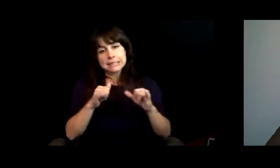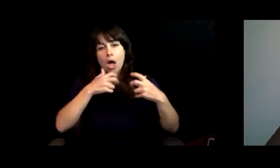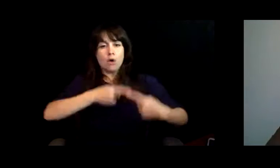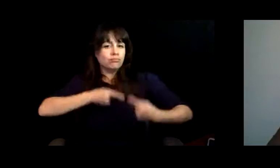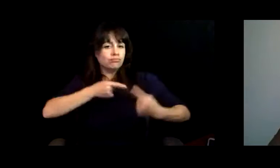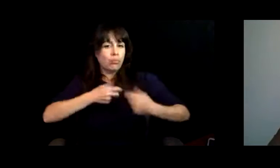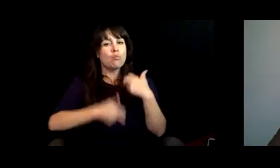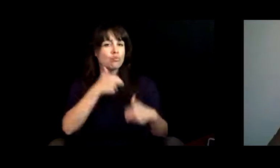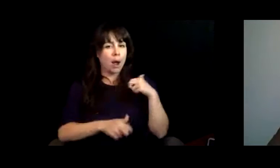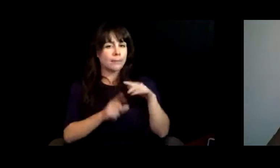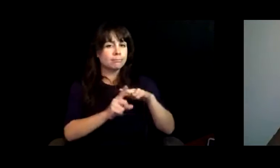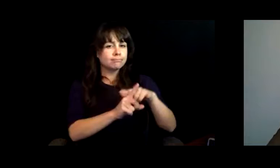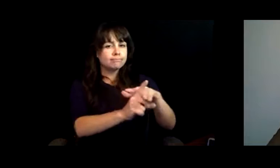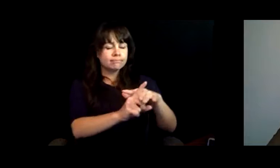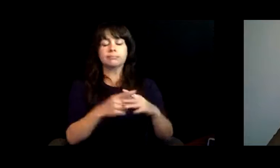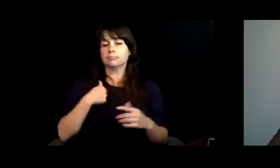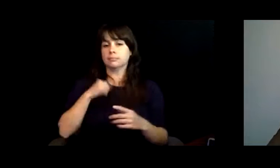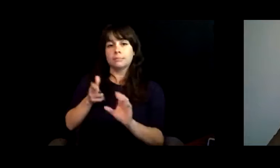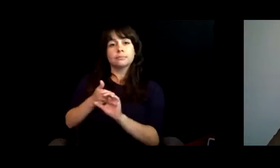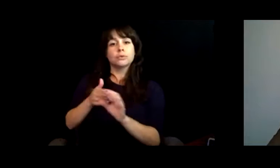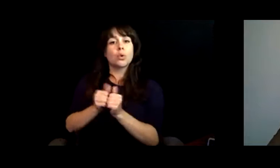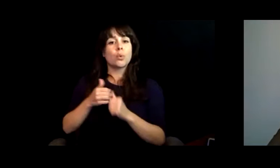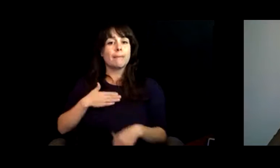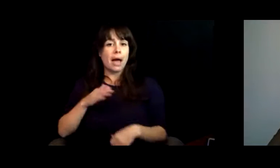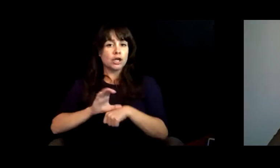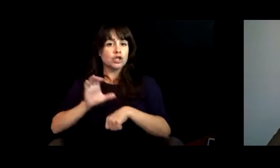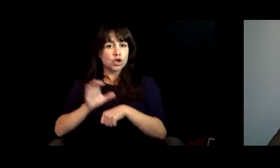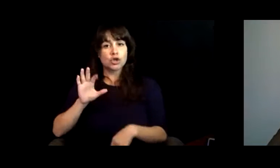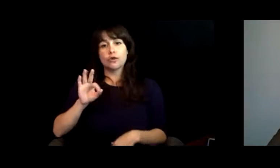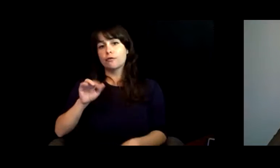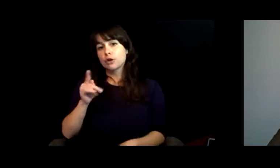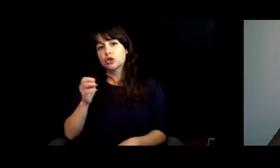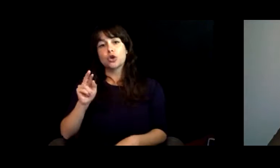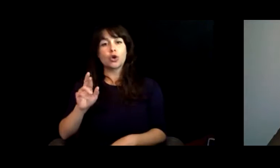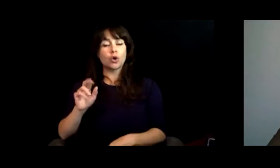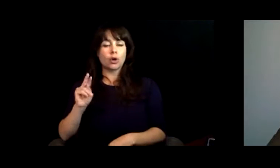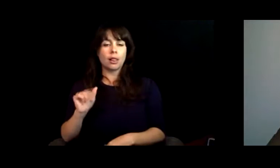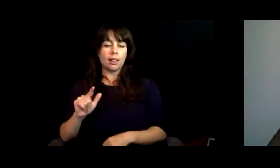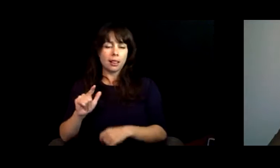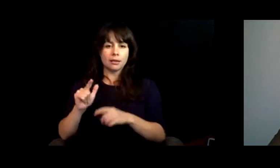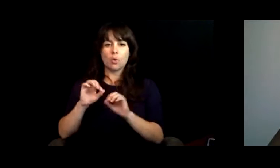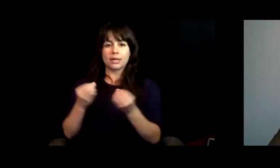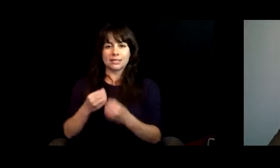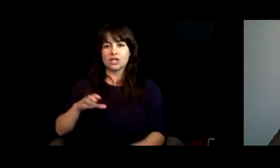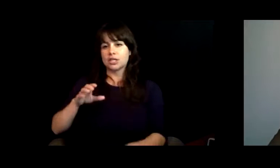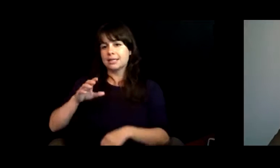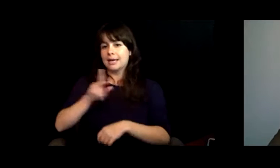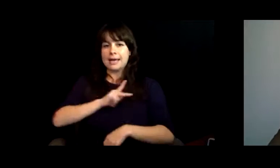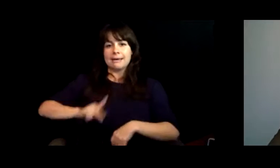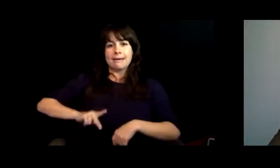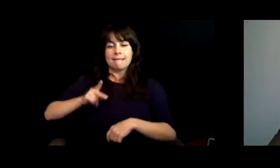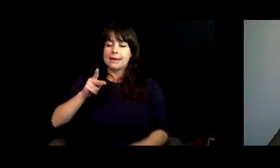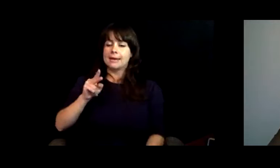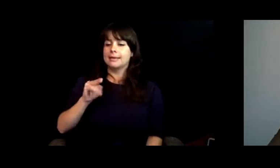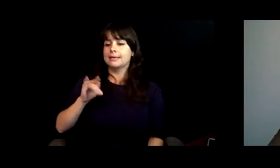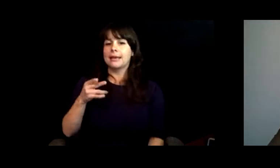know, I participated with my church fraternal organization, the Knights of Columbus, through our COVAR program. We donate regularly to, in full